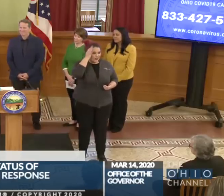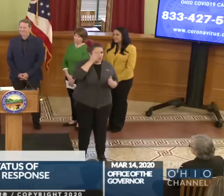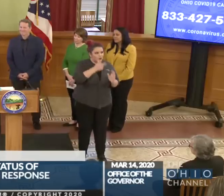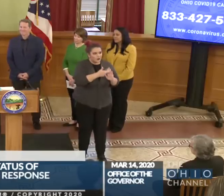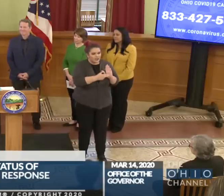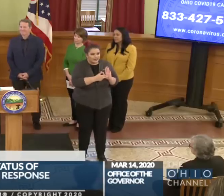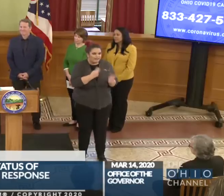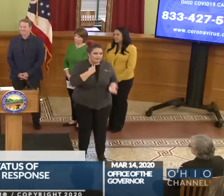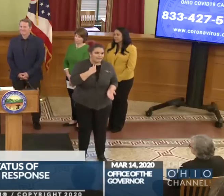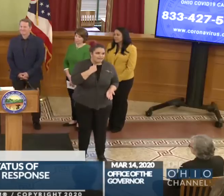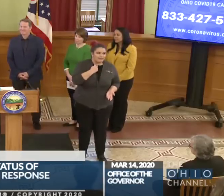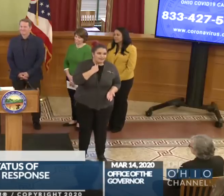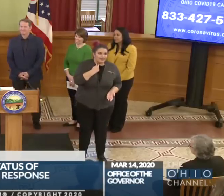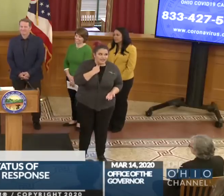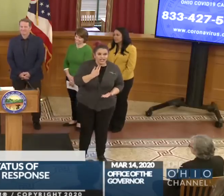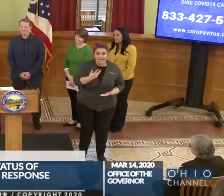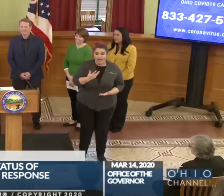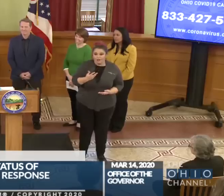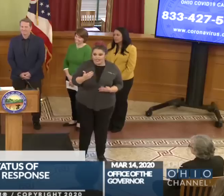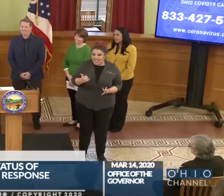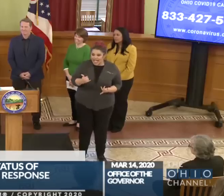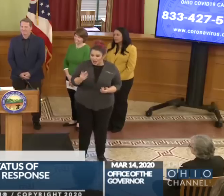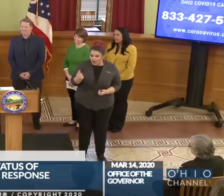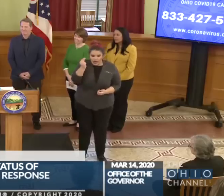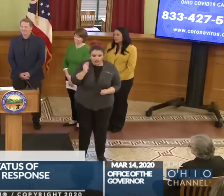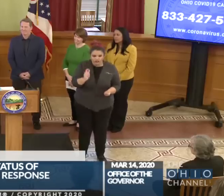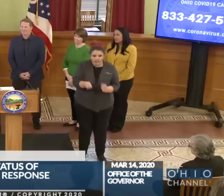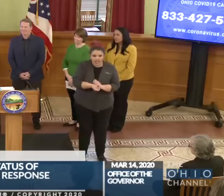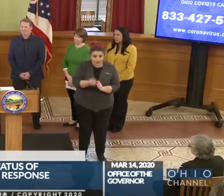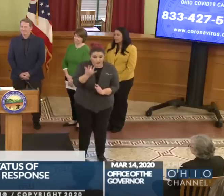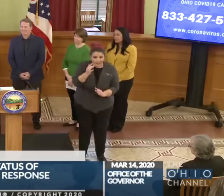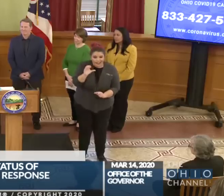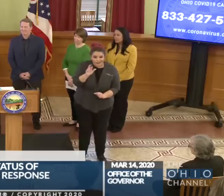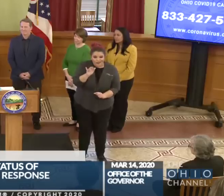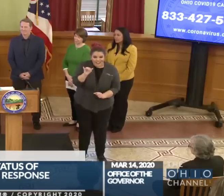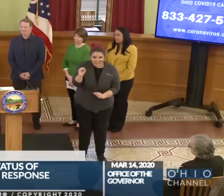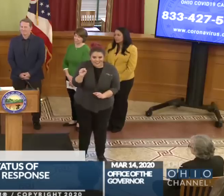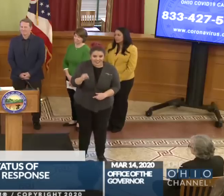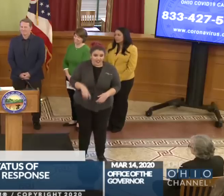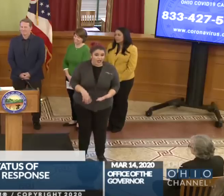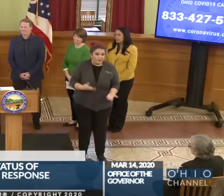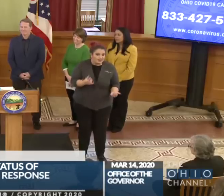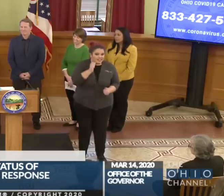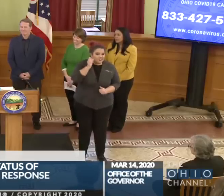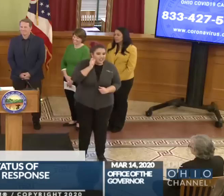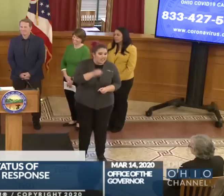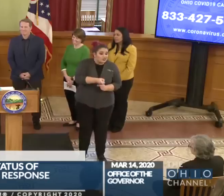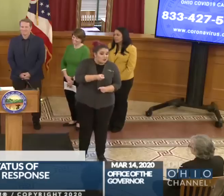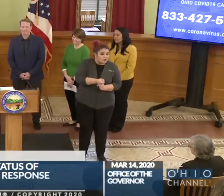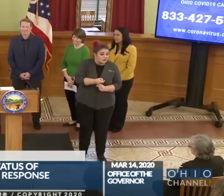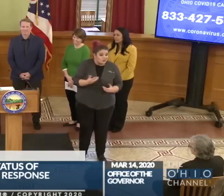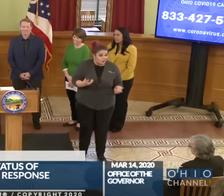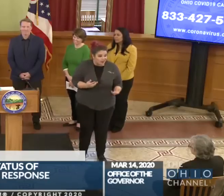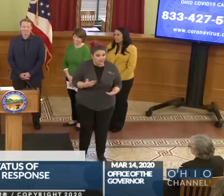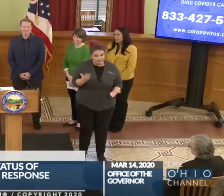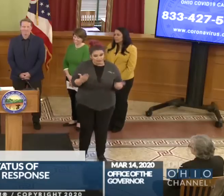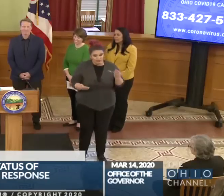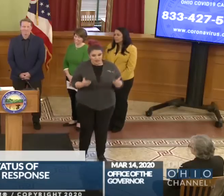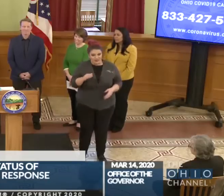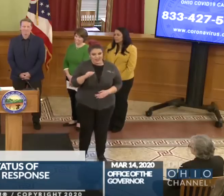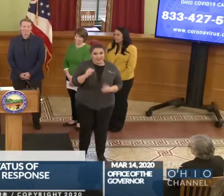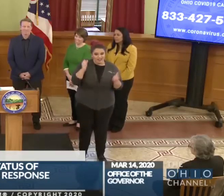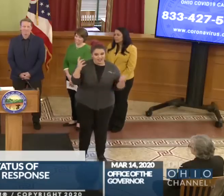there'll probably be a baby boom, but I think that's the kind of thing we're looking at right now, and that's the reason why we need